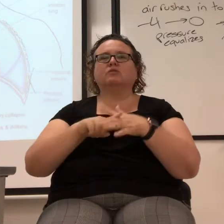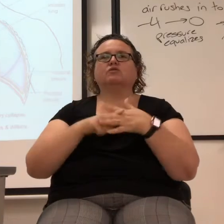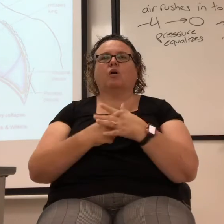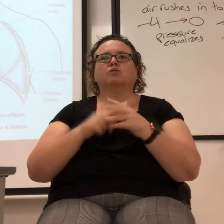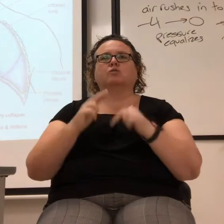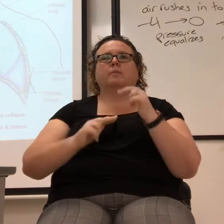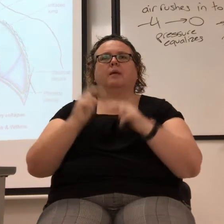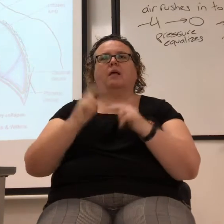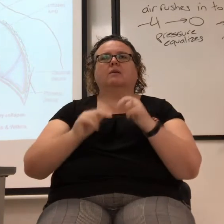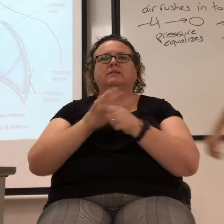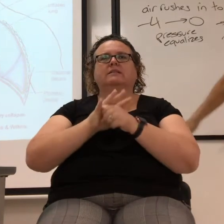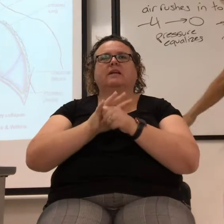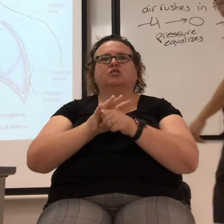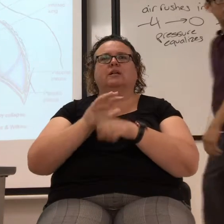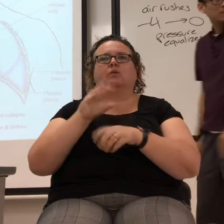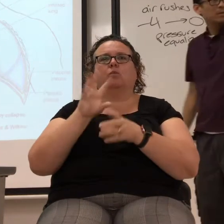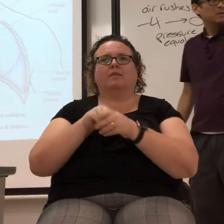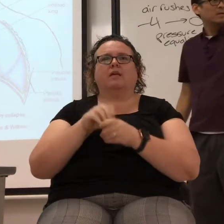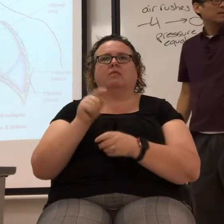thorax.